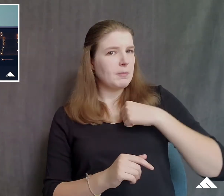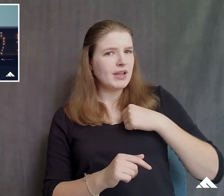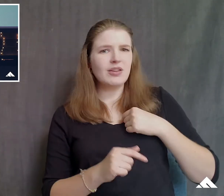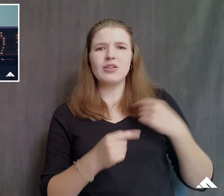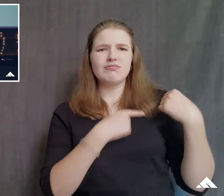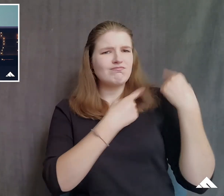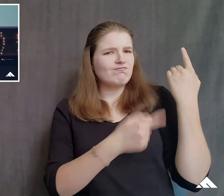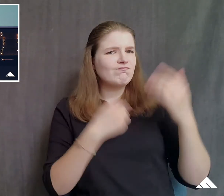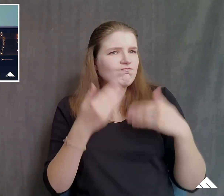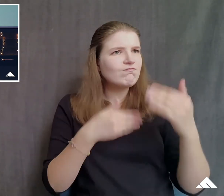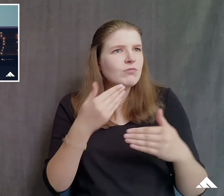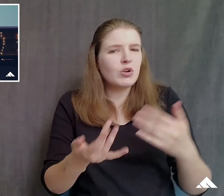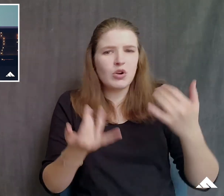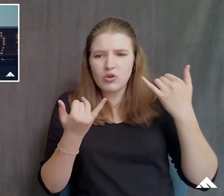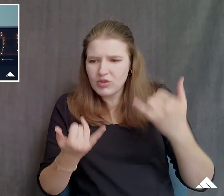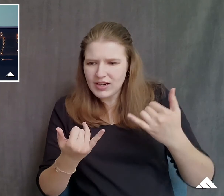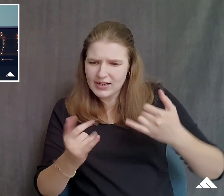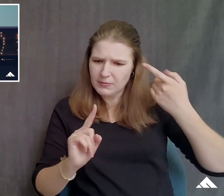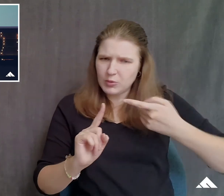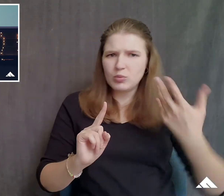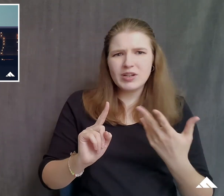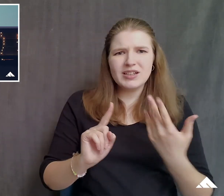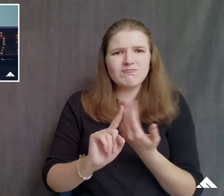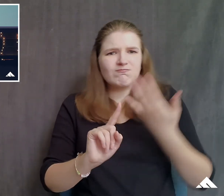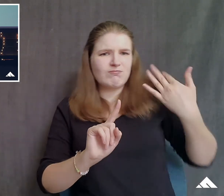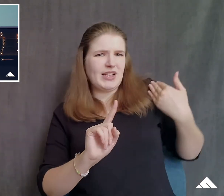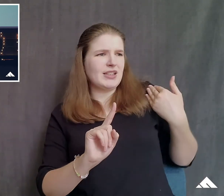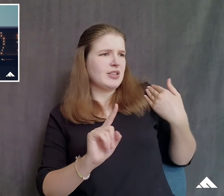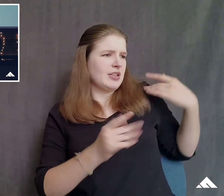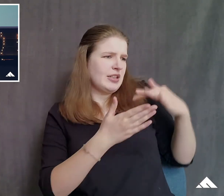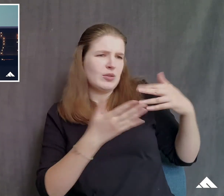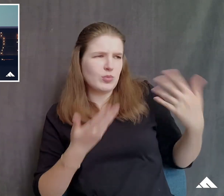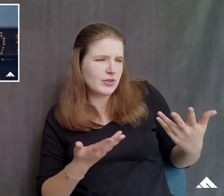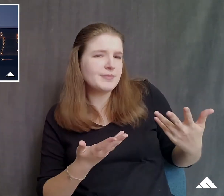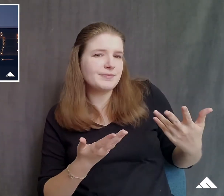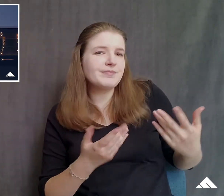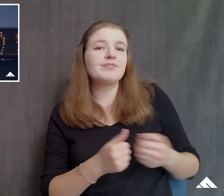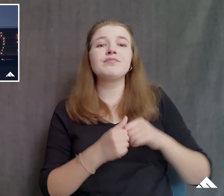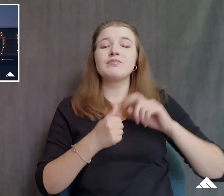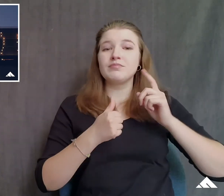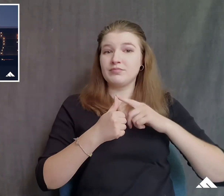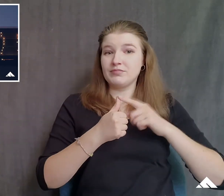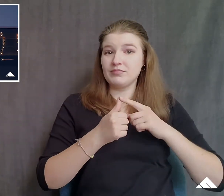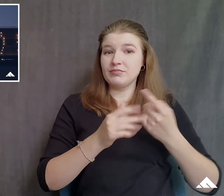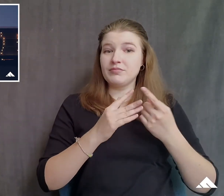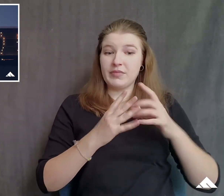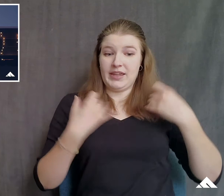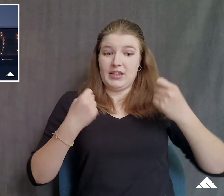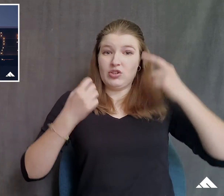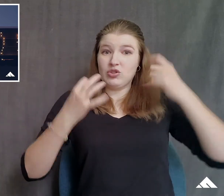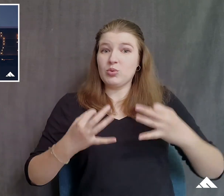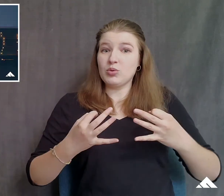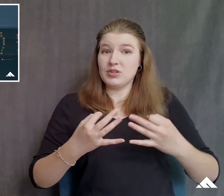and how? Where are we and how did we get here? So we started out really quickly. We started out with healing choice number one. This is what we call